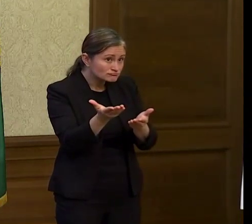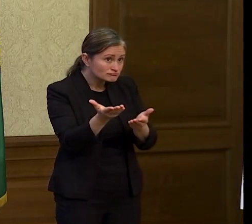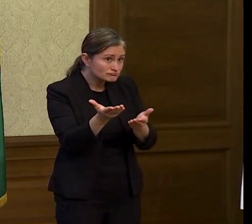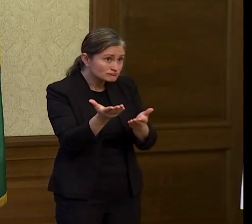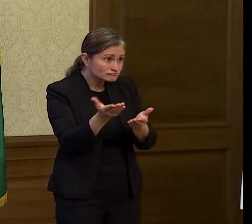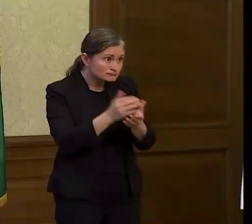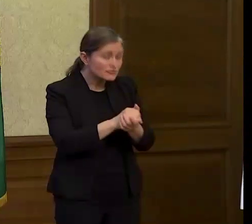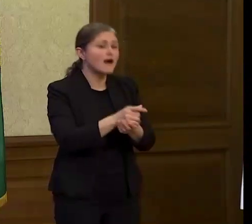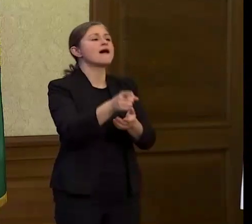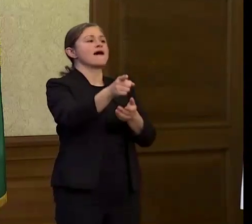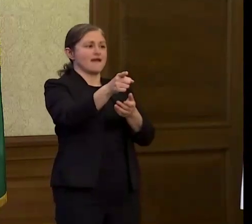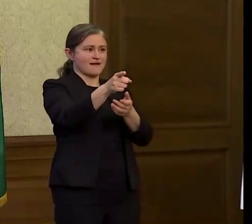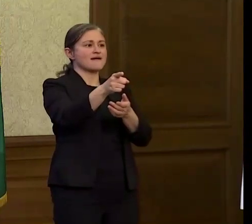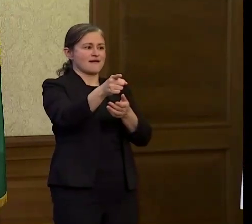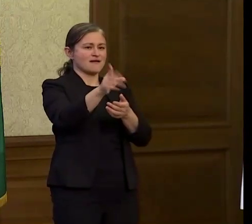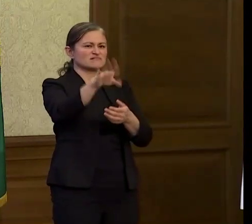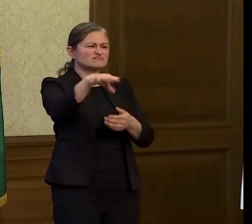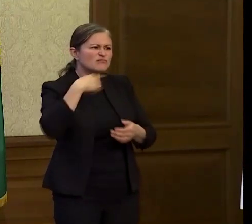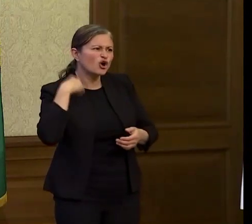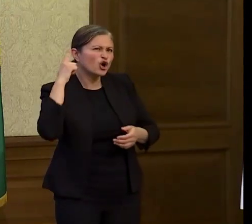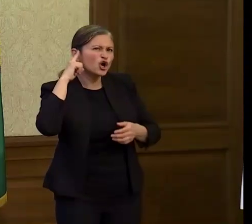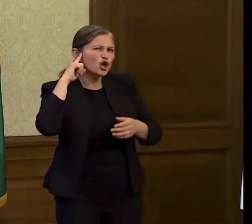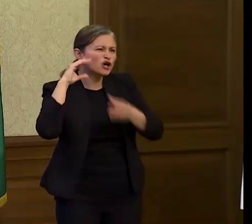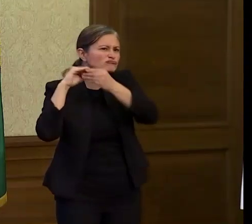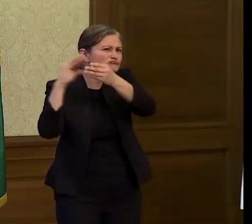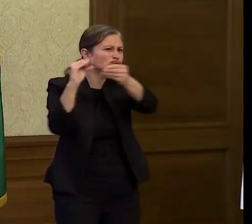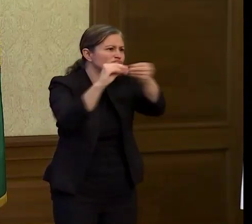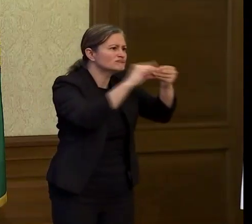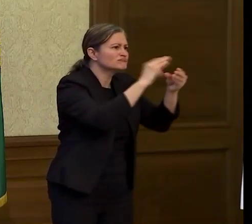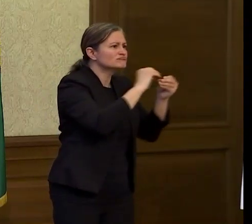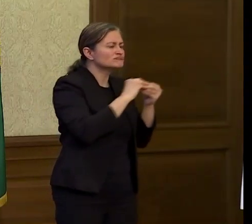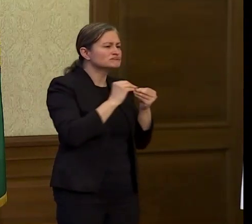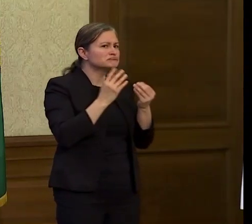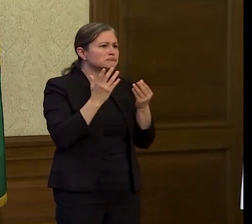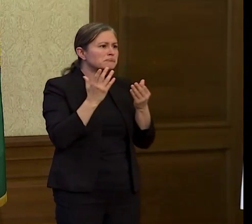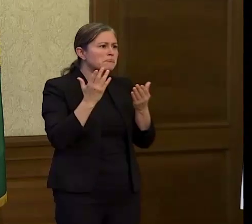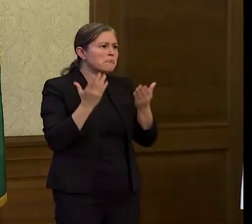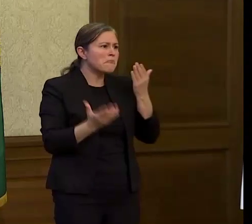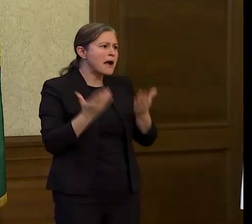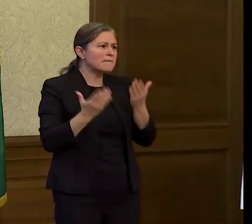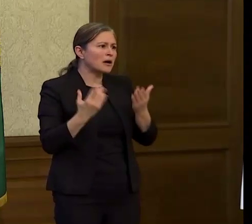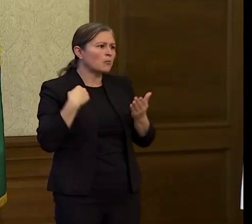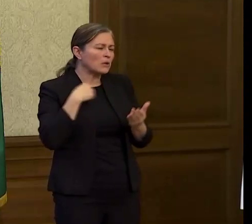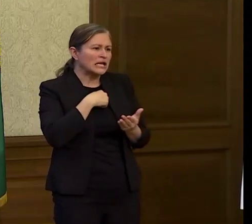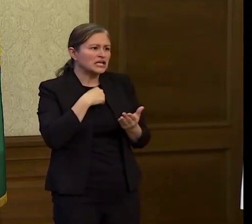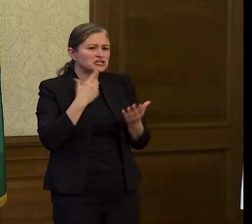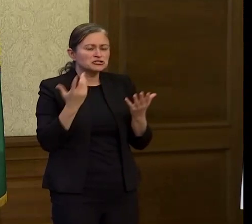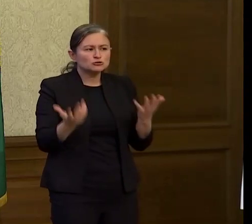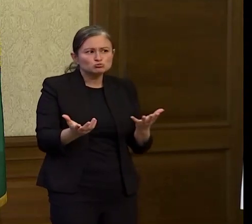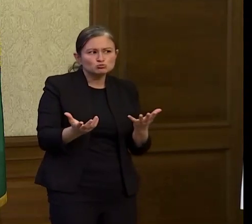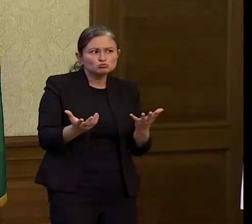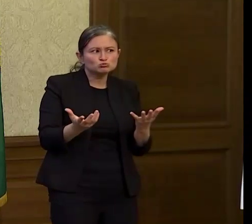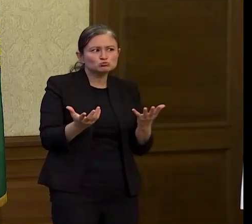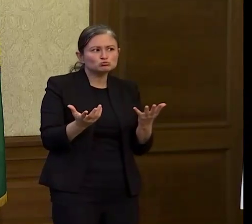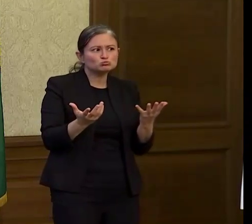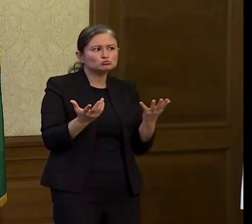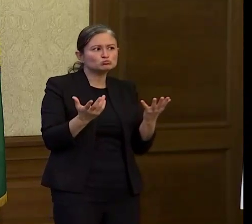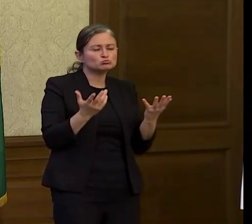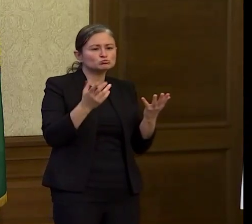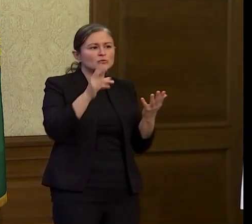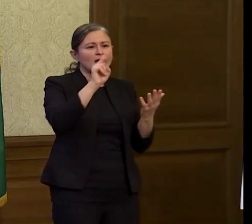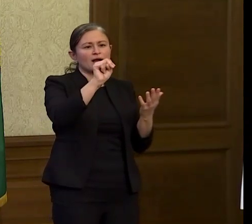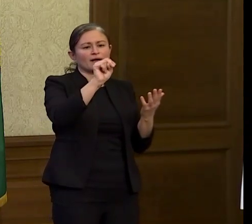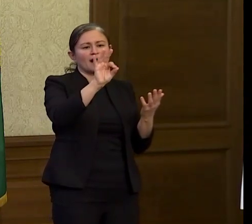We're hearing talk that there may be some way to sterilize N95 masks, and